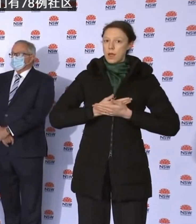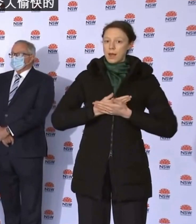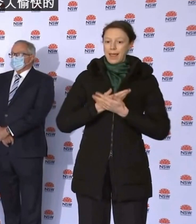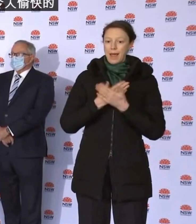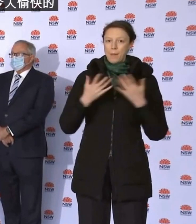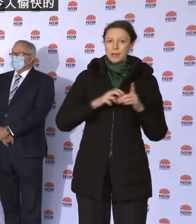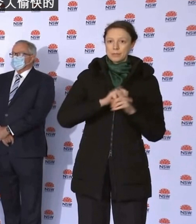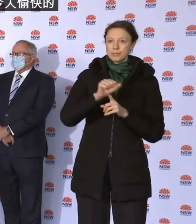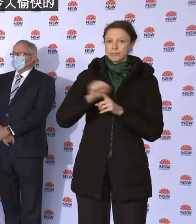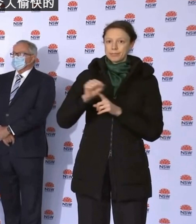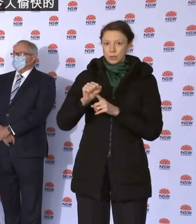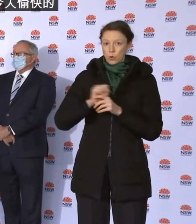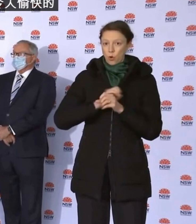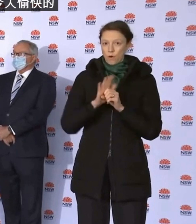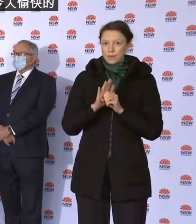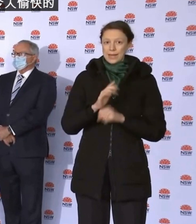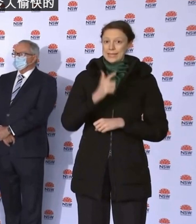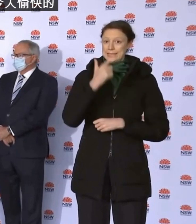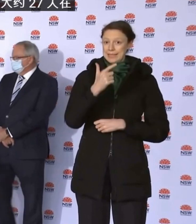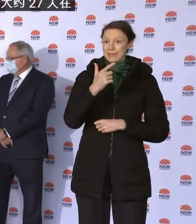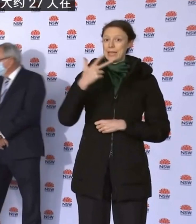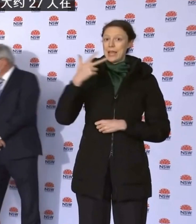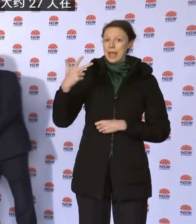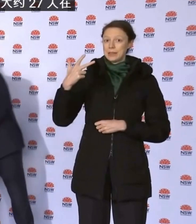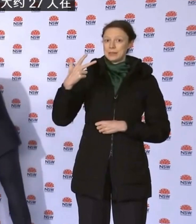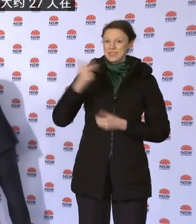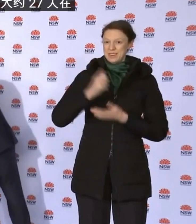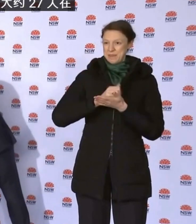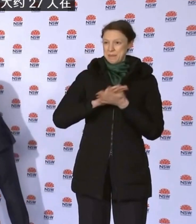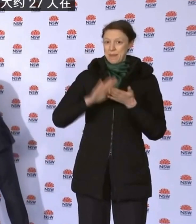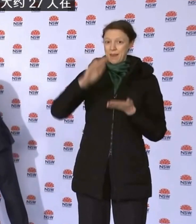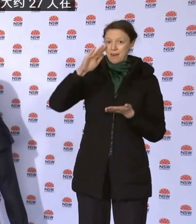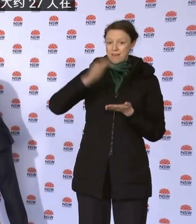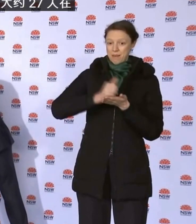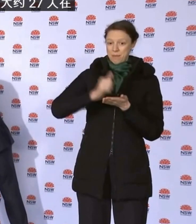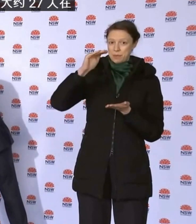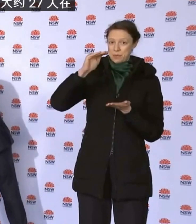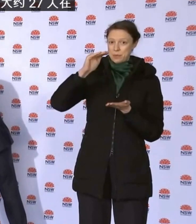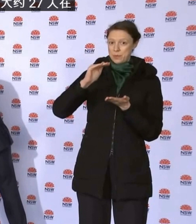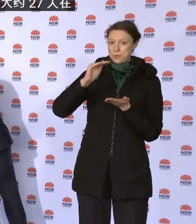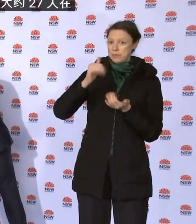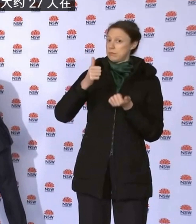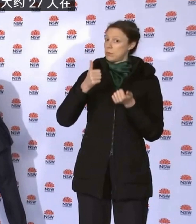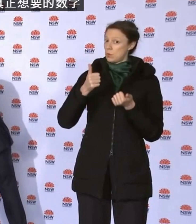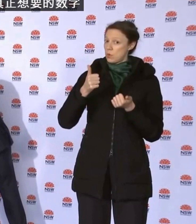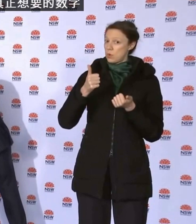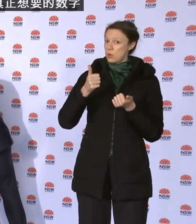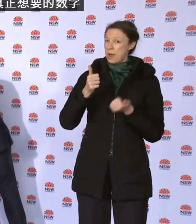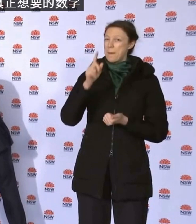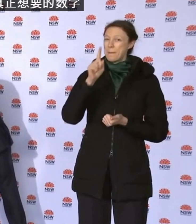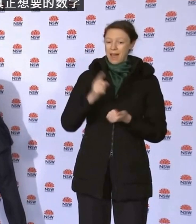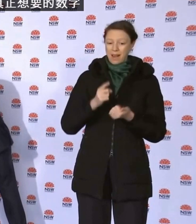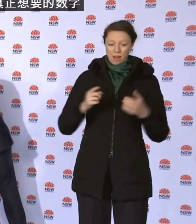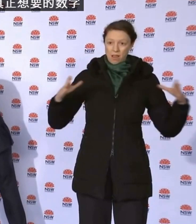of community transmission. So it's always pleasing when you see a drop in those numbers, but we still had about 27 people who are infectious in the community